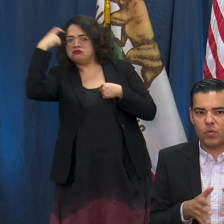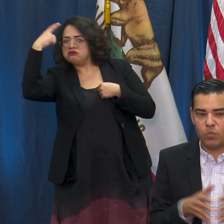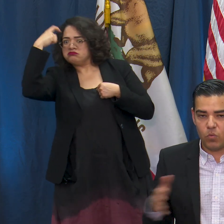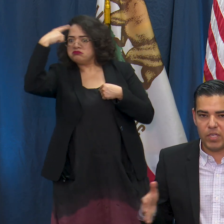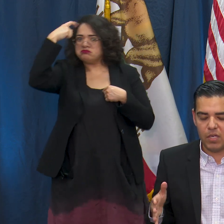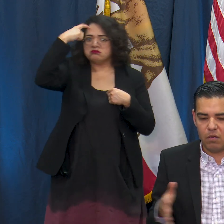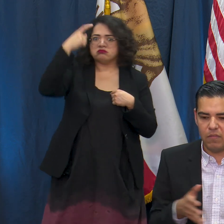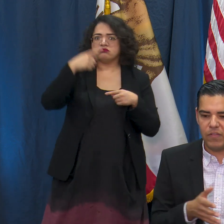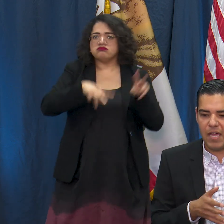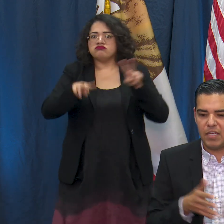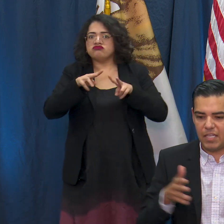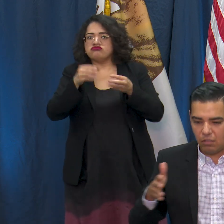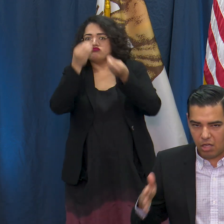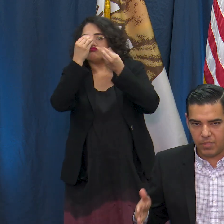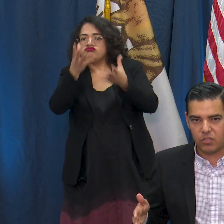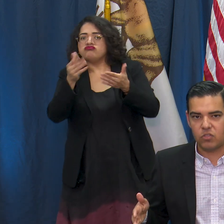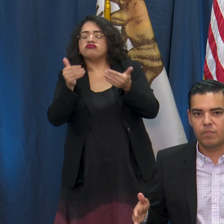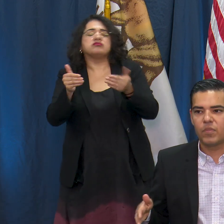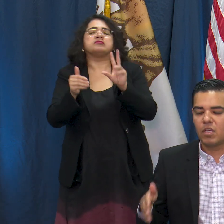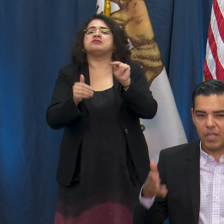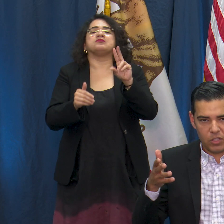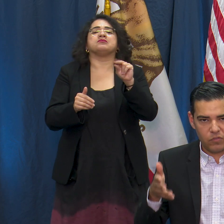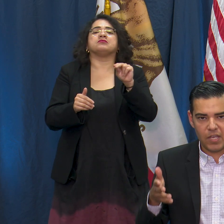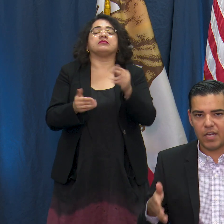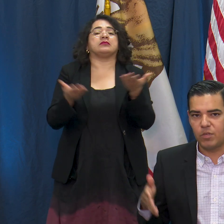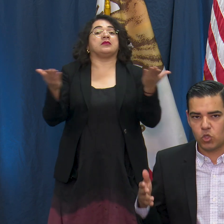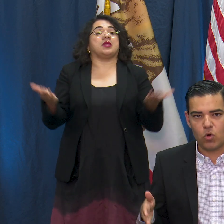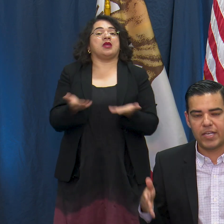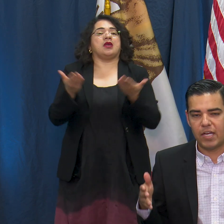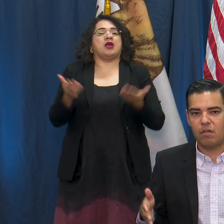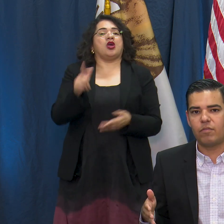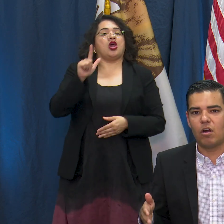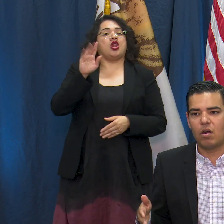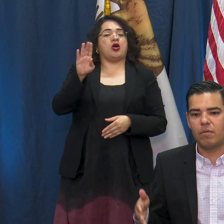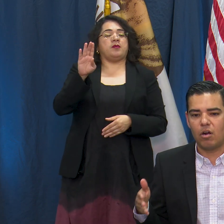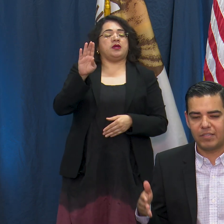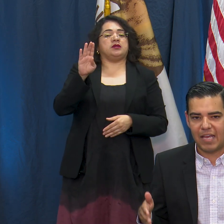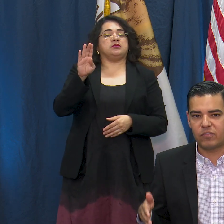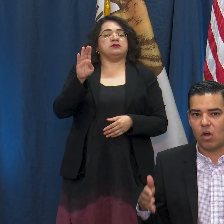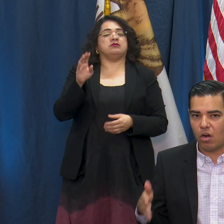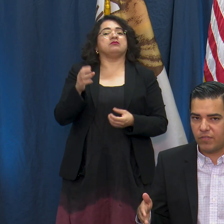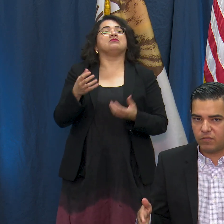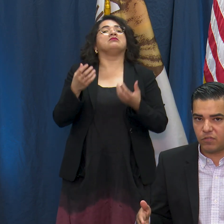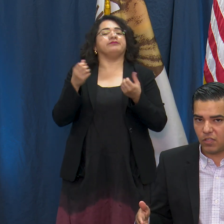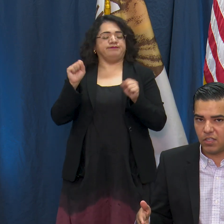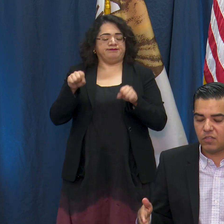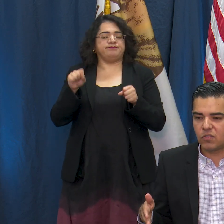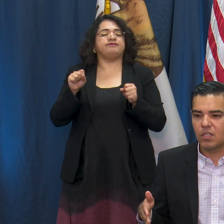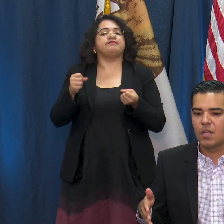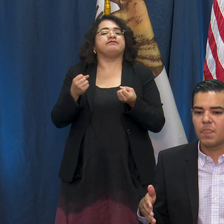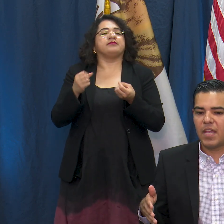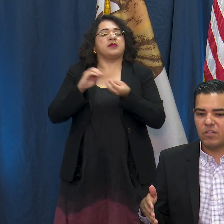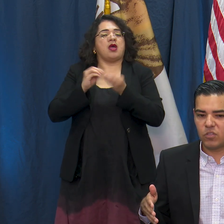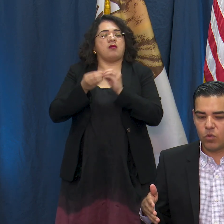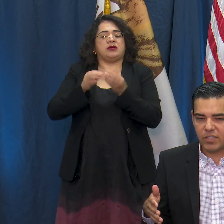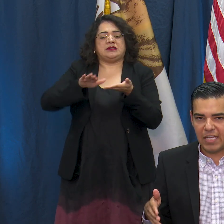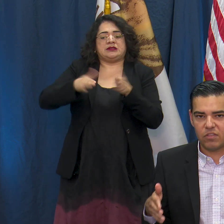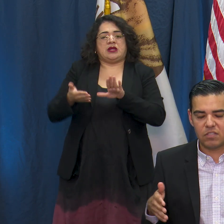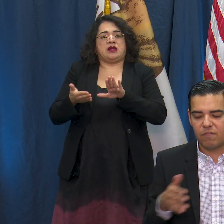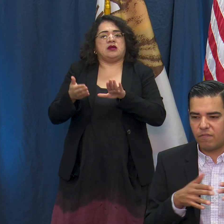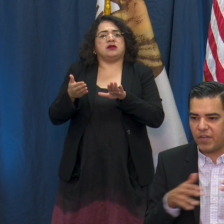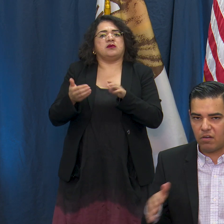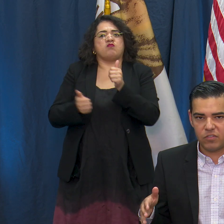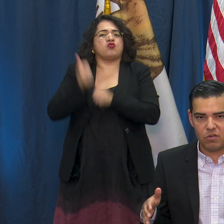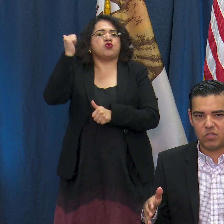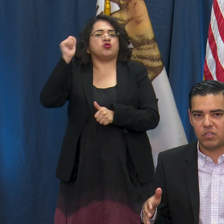tell you what we know is that in Long Beach, like you said, a majority of our deaths are in these facilities. And so we're taking